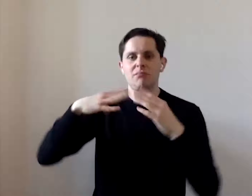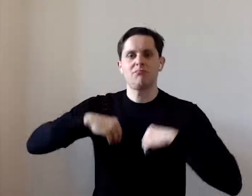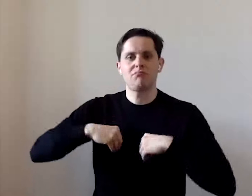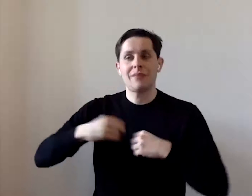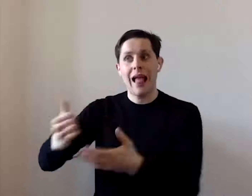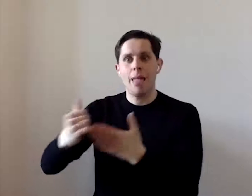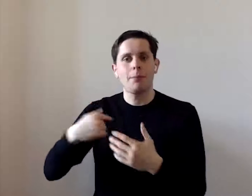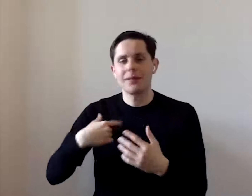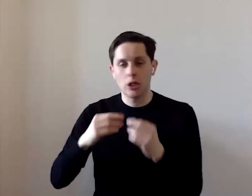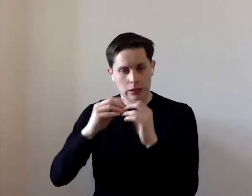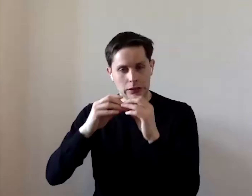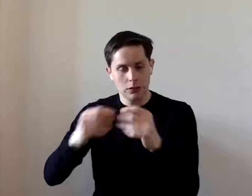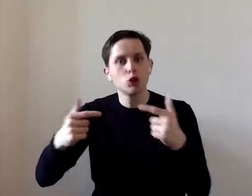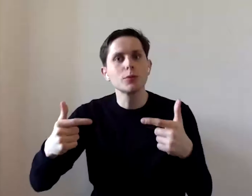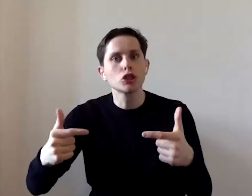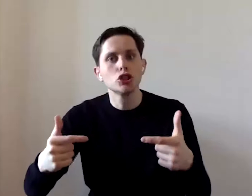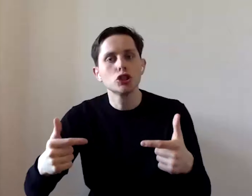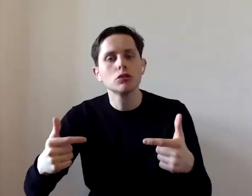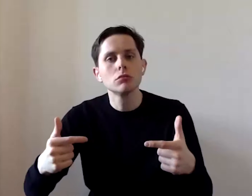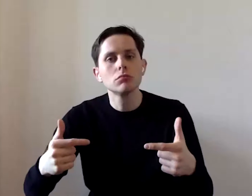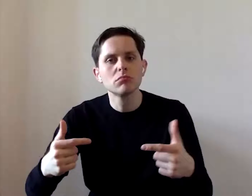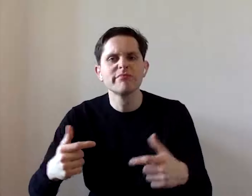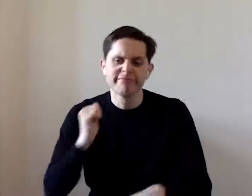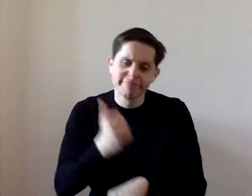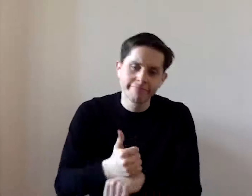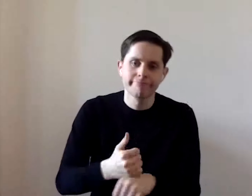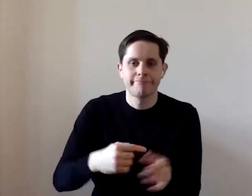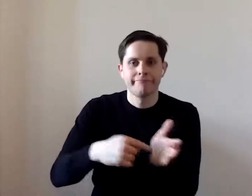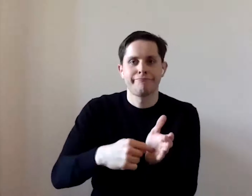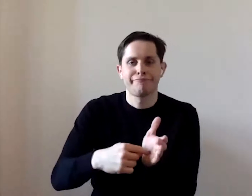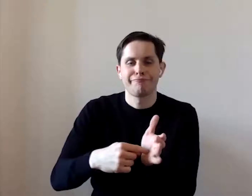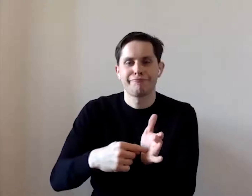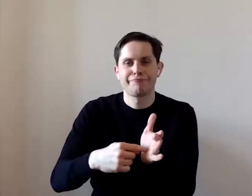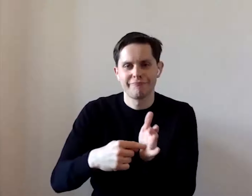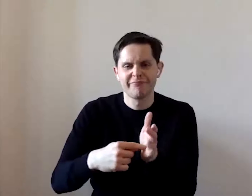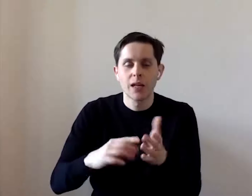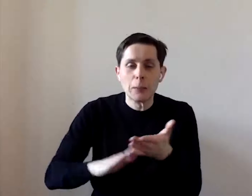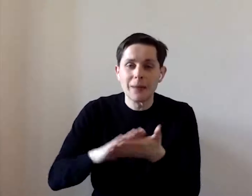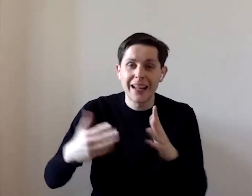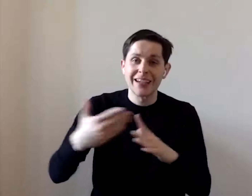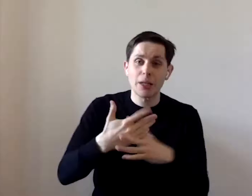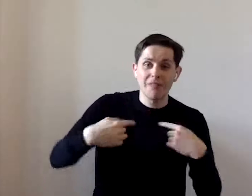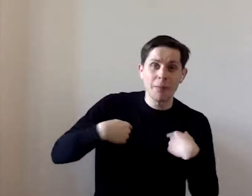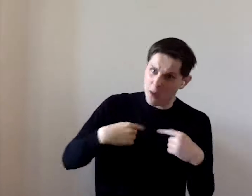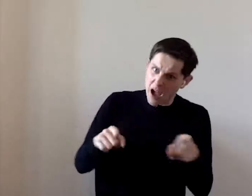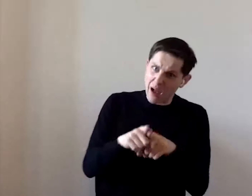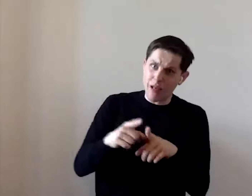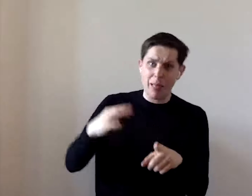be used by interpreters and by students in education. So it just meant that the language